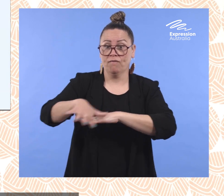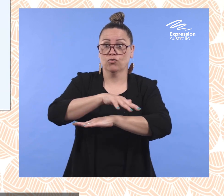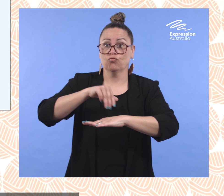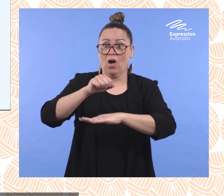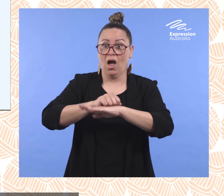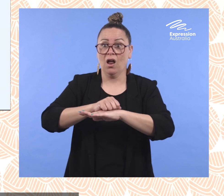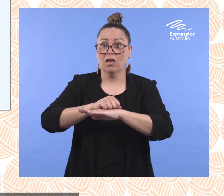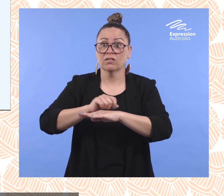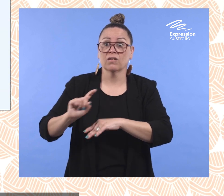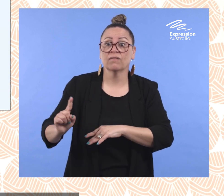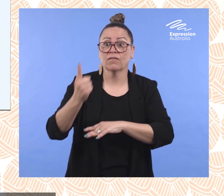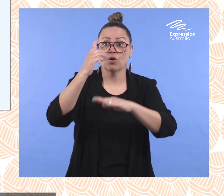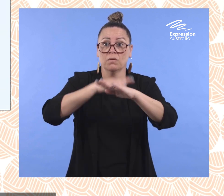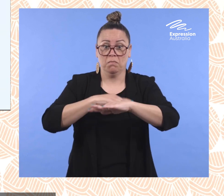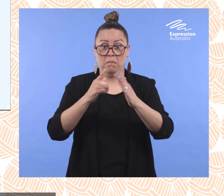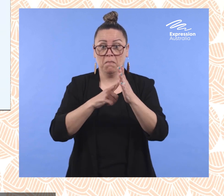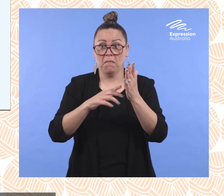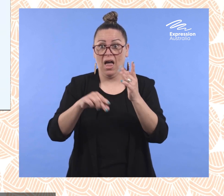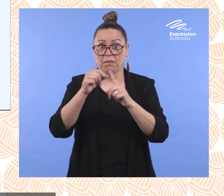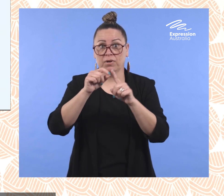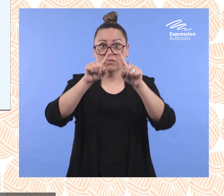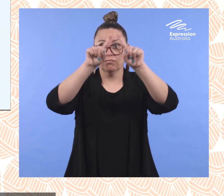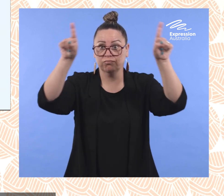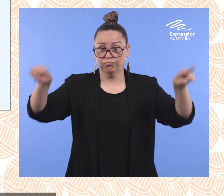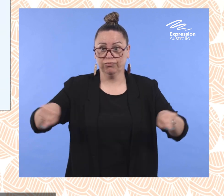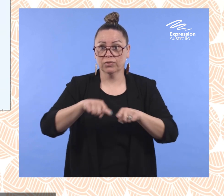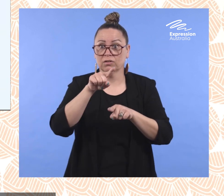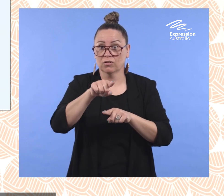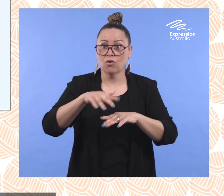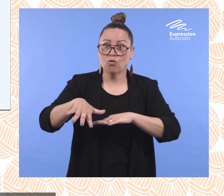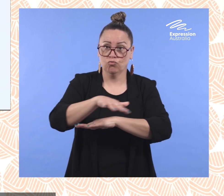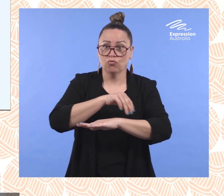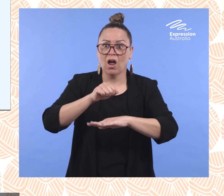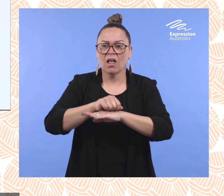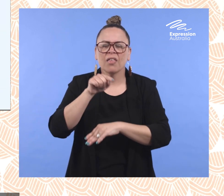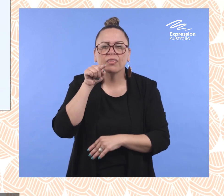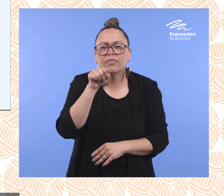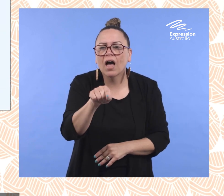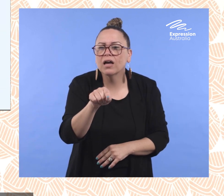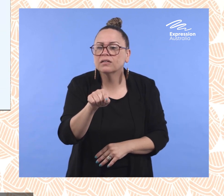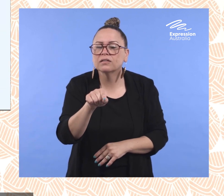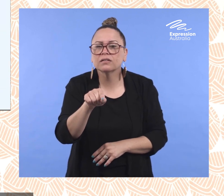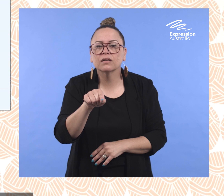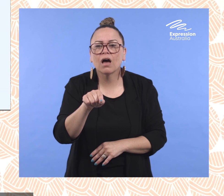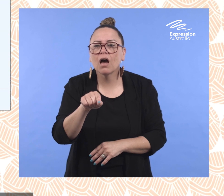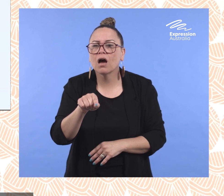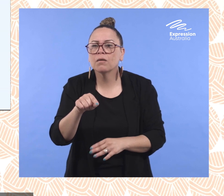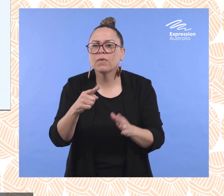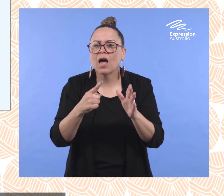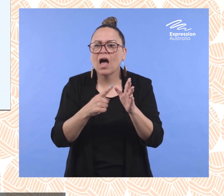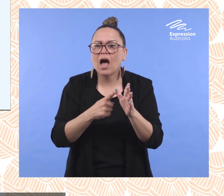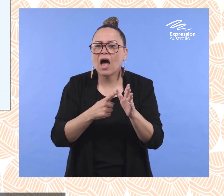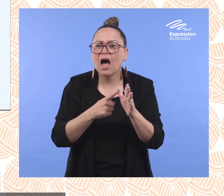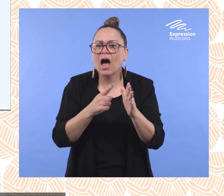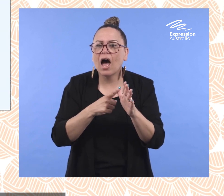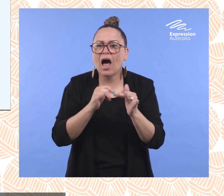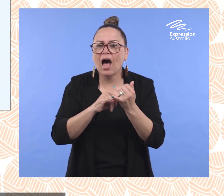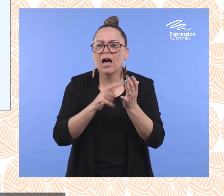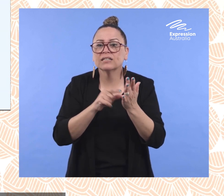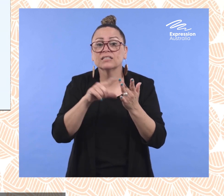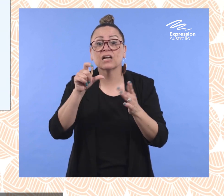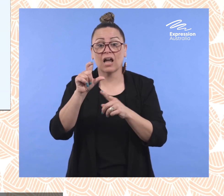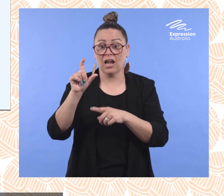of Australia, excuse me, put out by the by ATSIC in Canberra. That